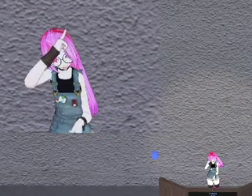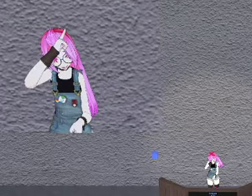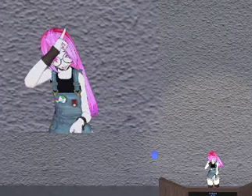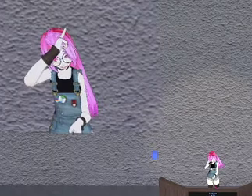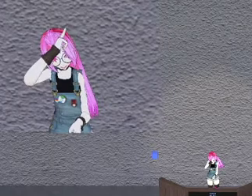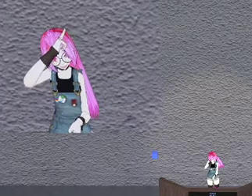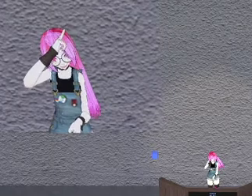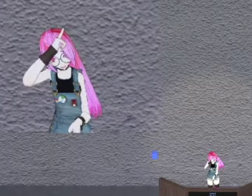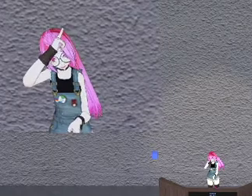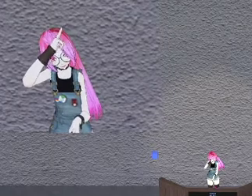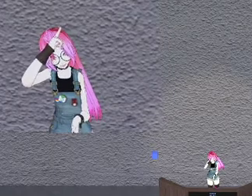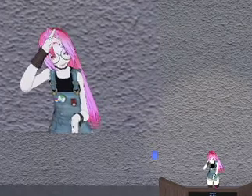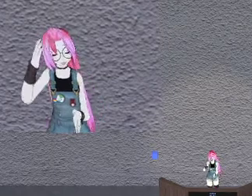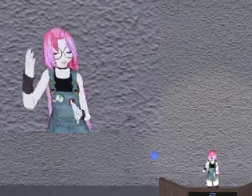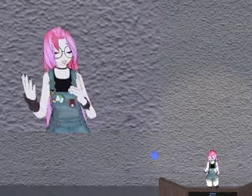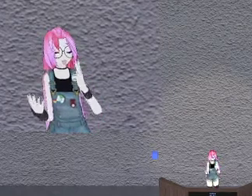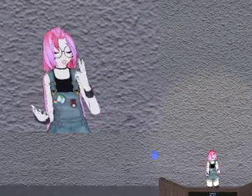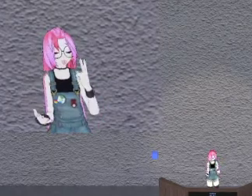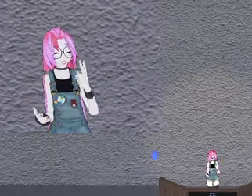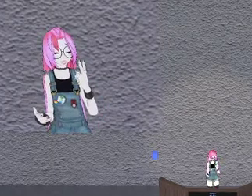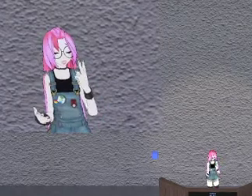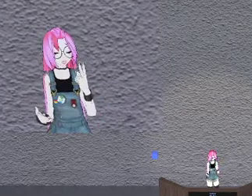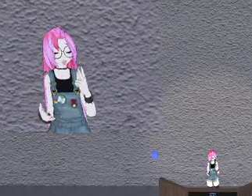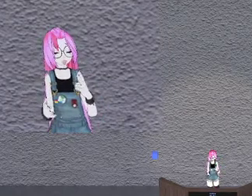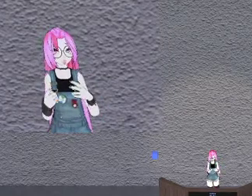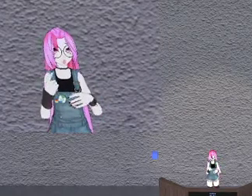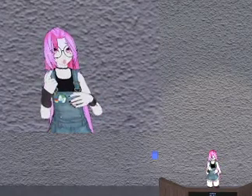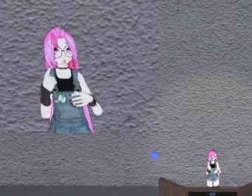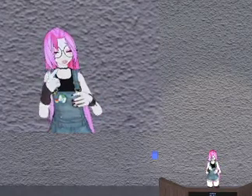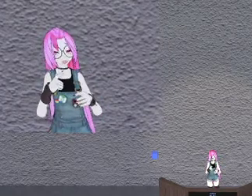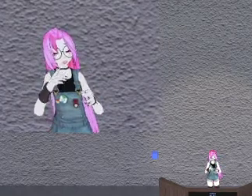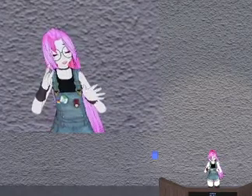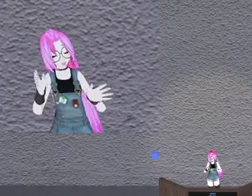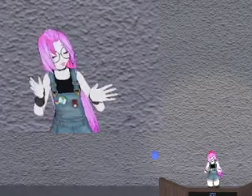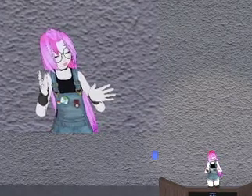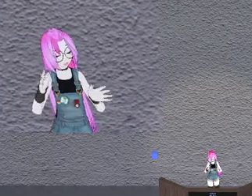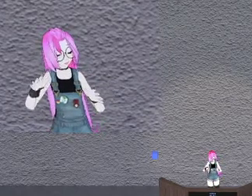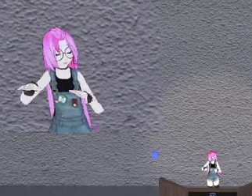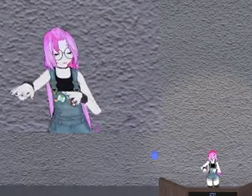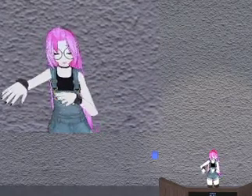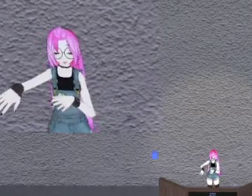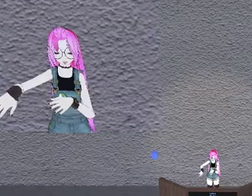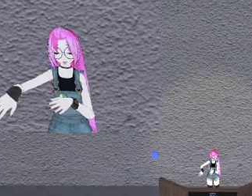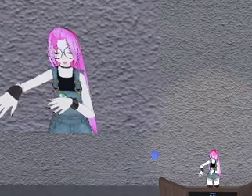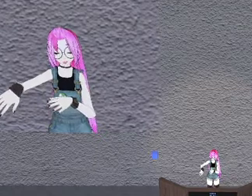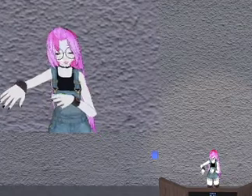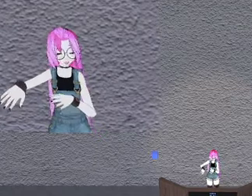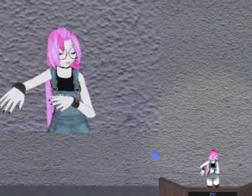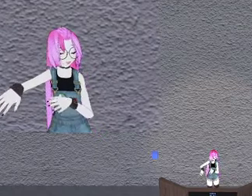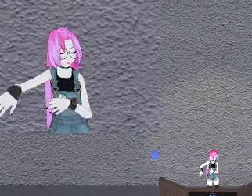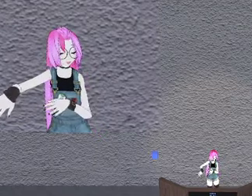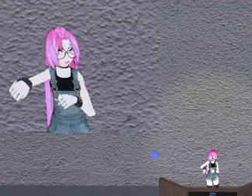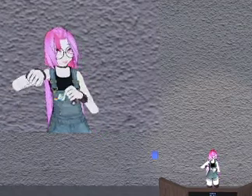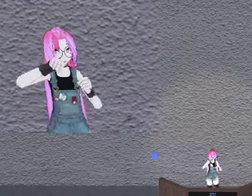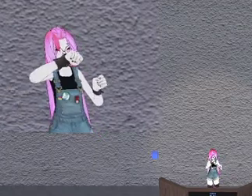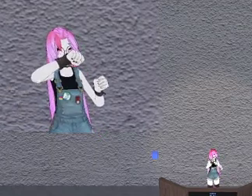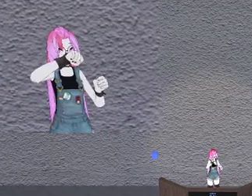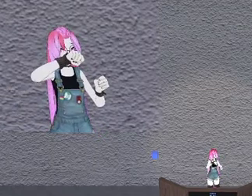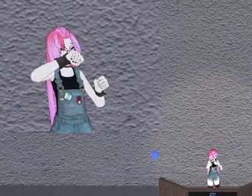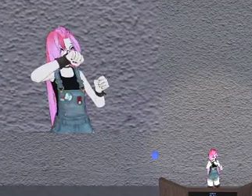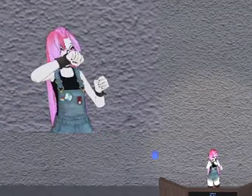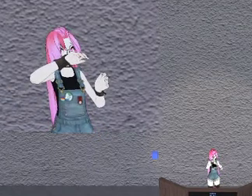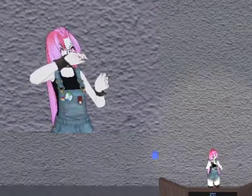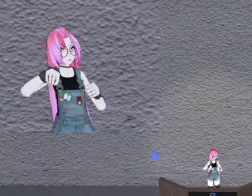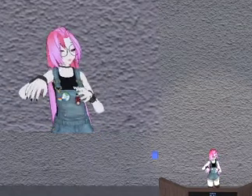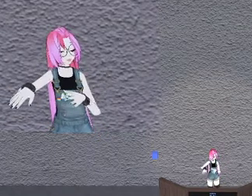And leave. There are 2 signs for this. One would be just like the general leave. What you're going to do is you're going to have open hands. And you're